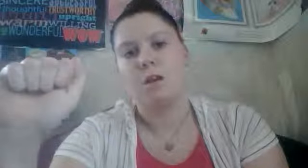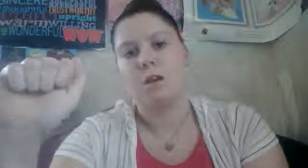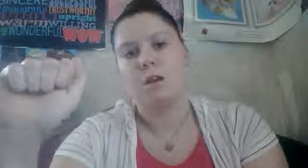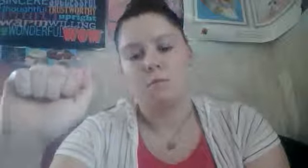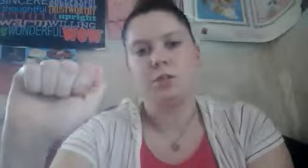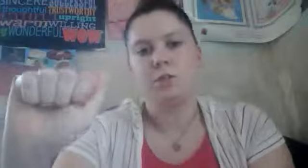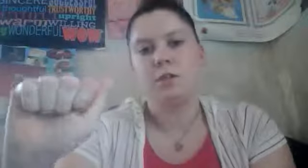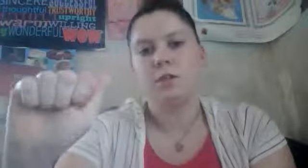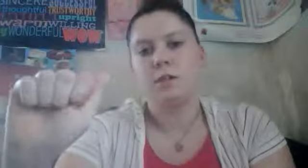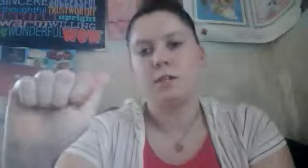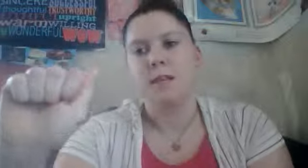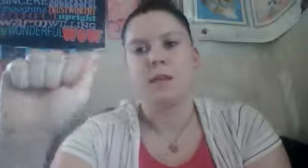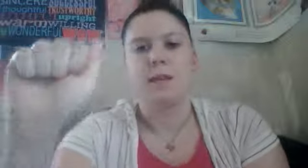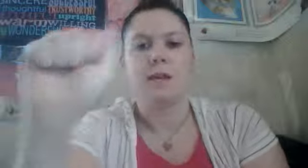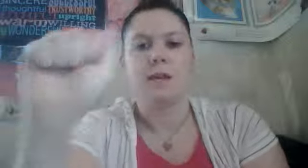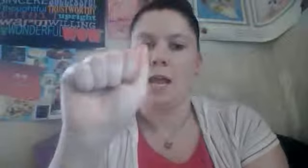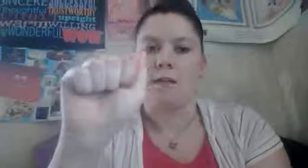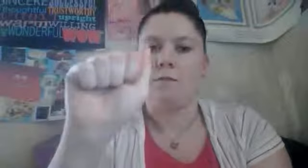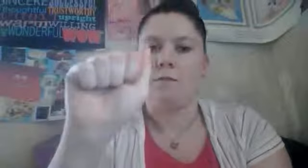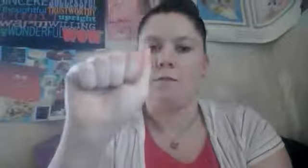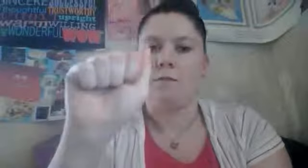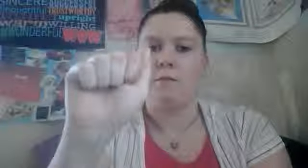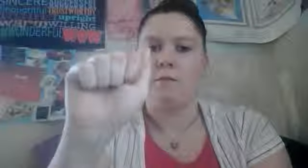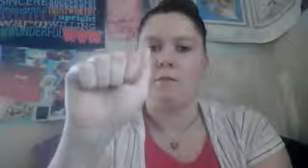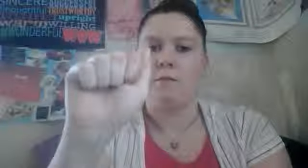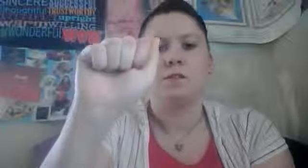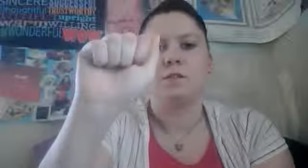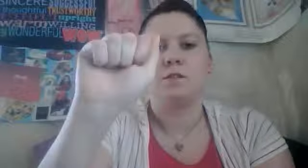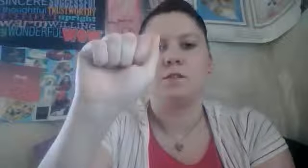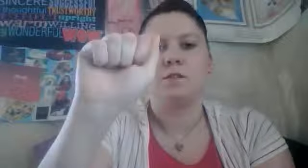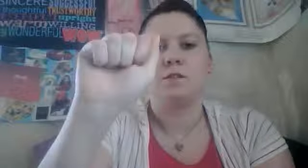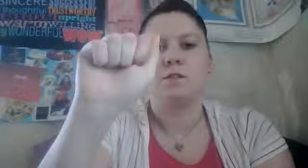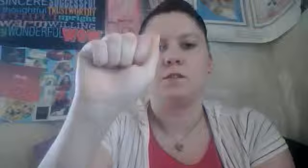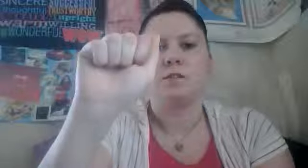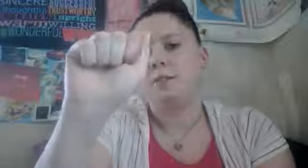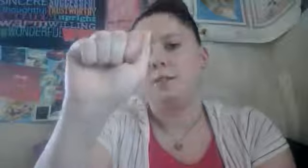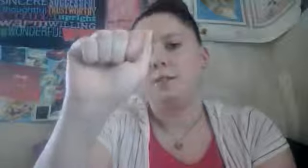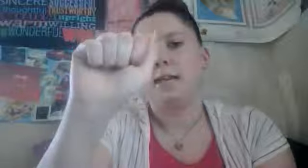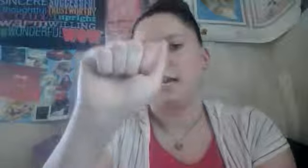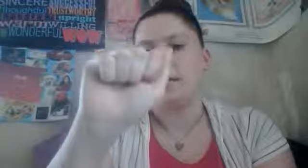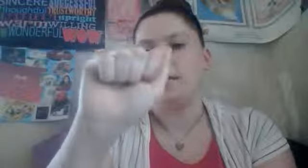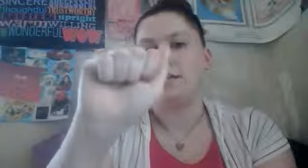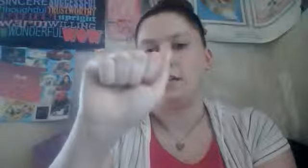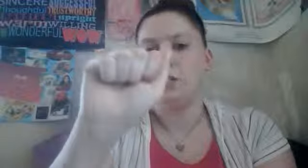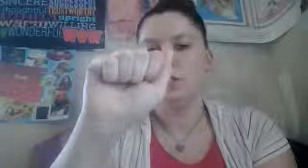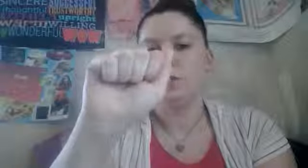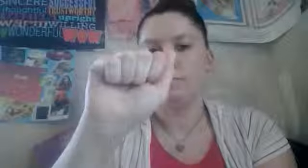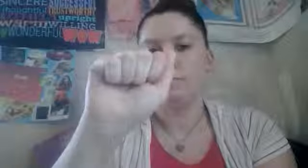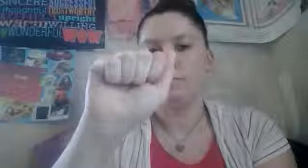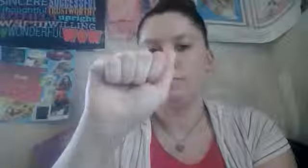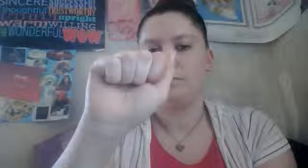what you're doing is making an A when you make a fist. So this is A in sign language.